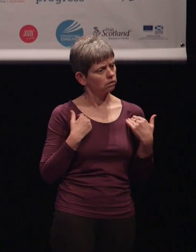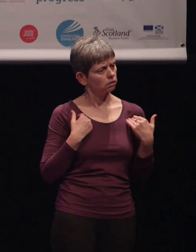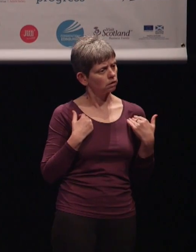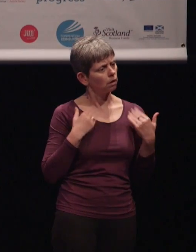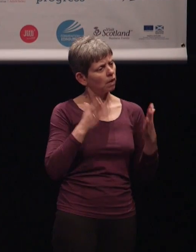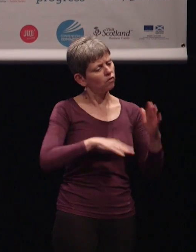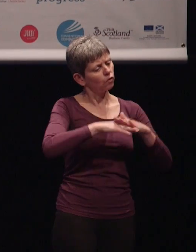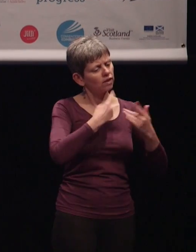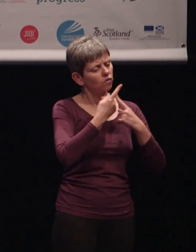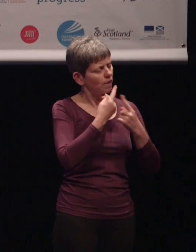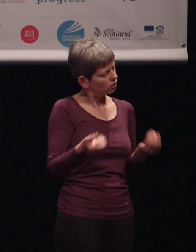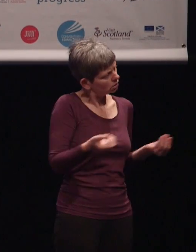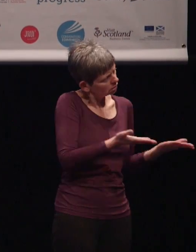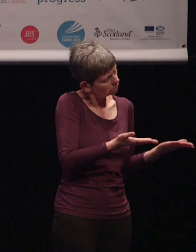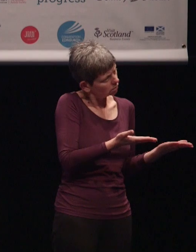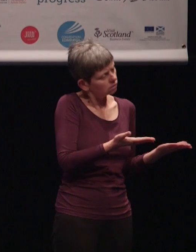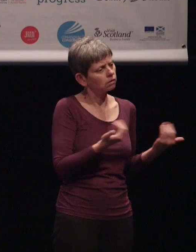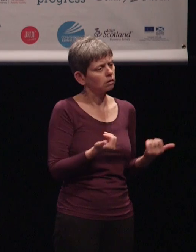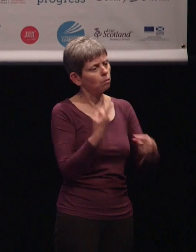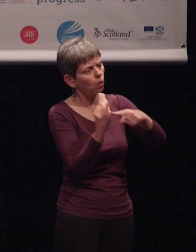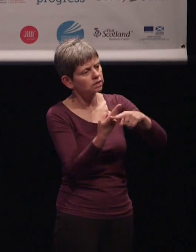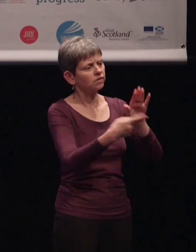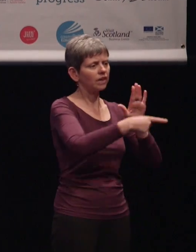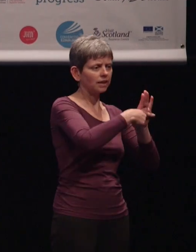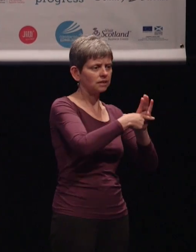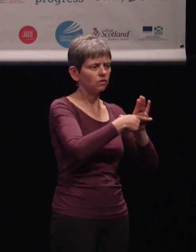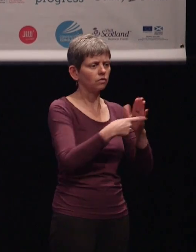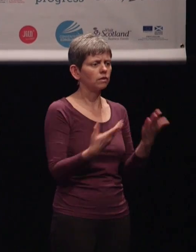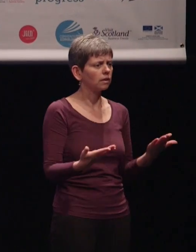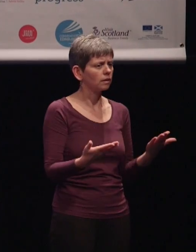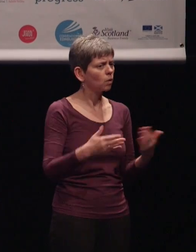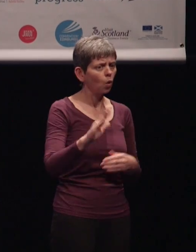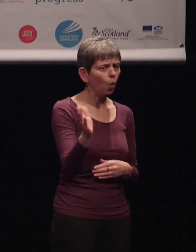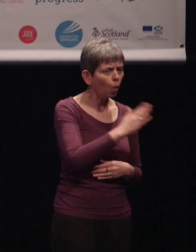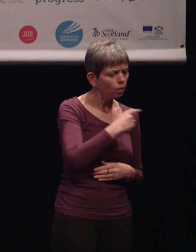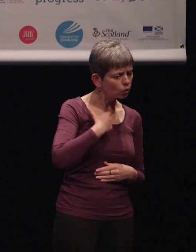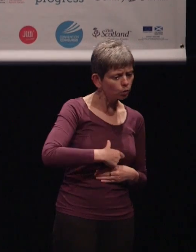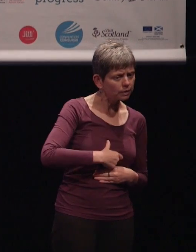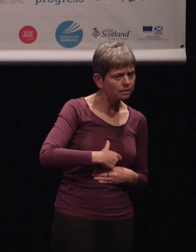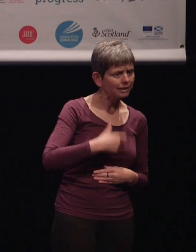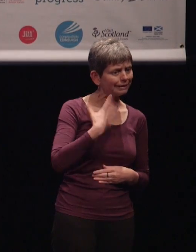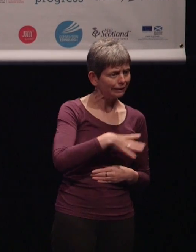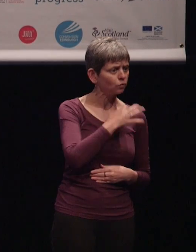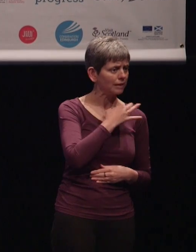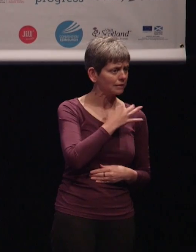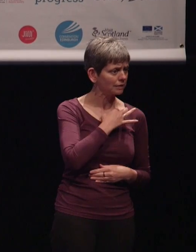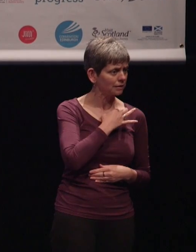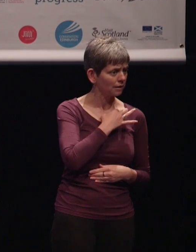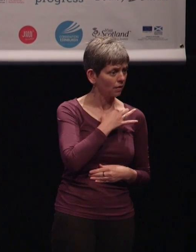We need to take risks as human beings, whether you have autism or not, because that's how we